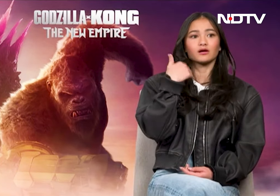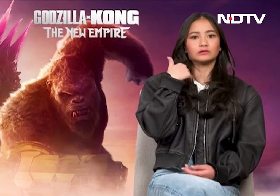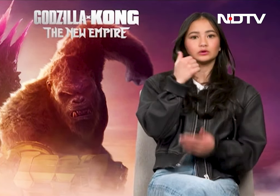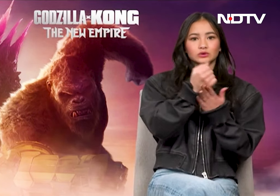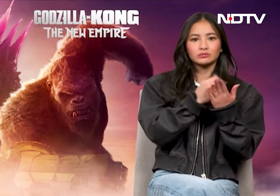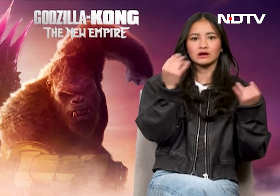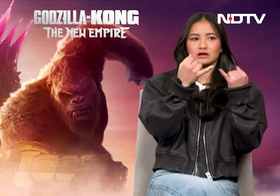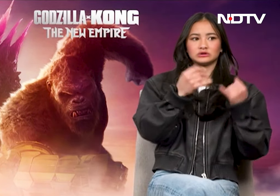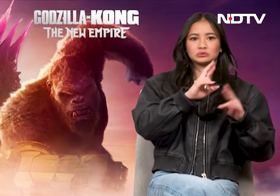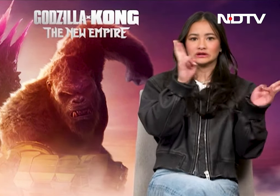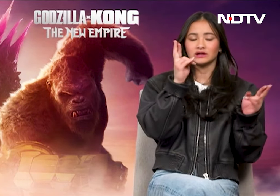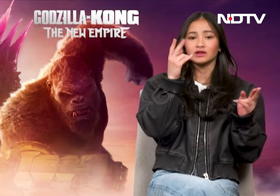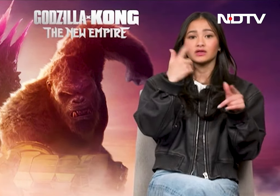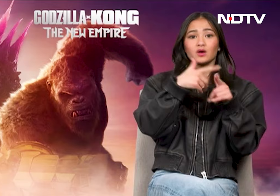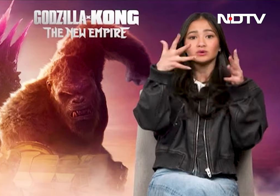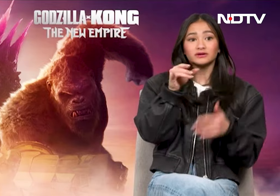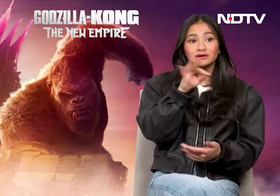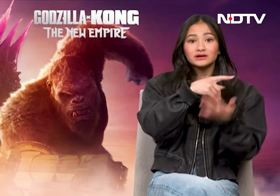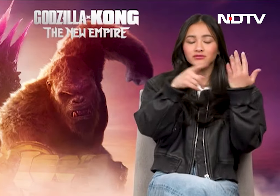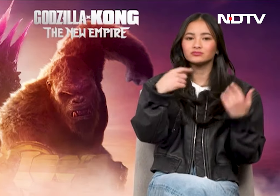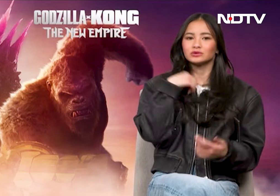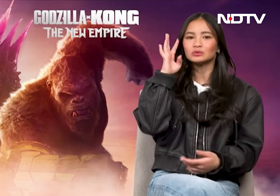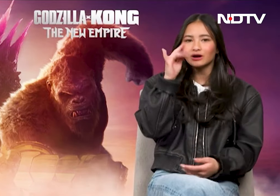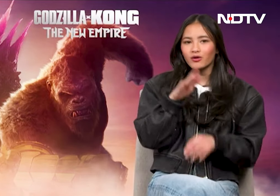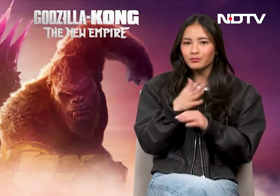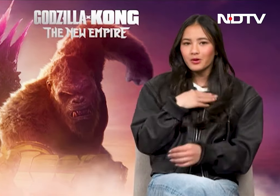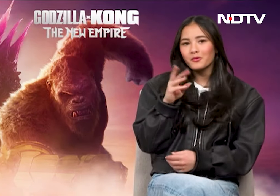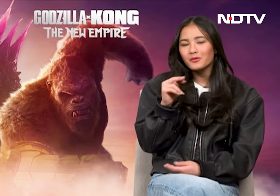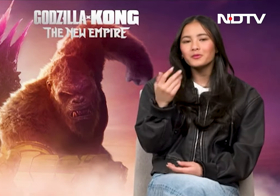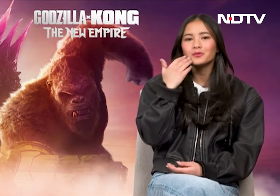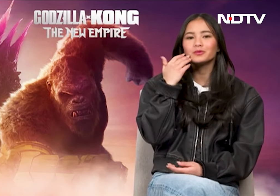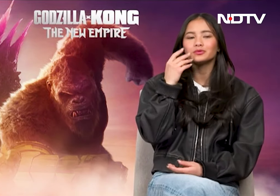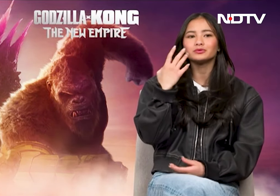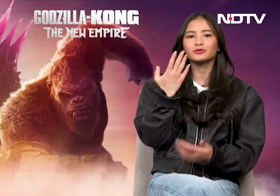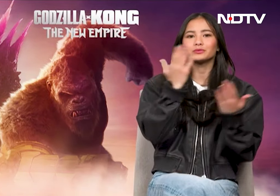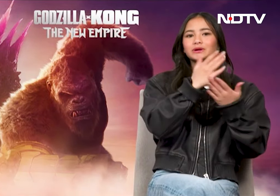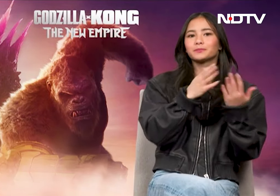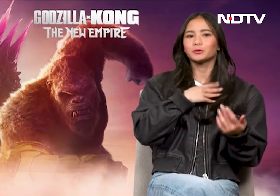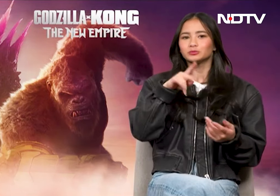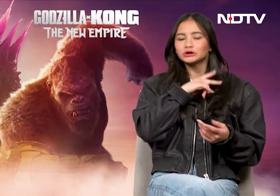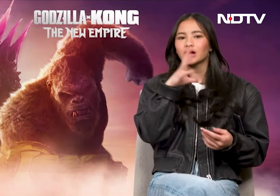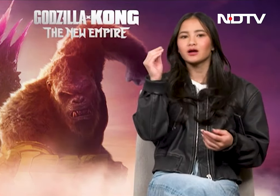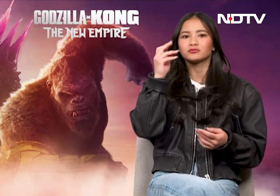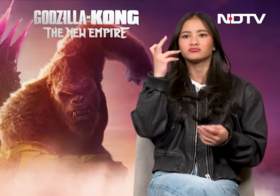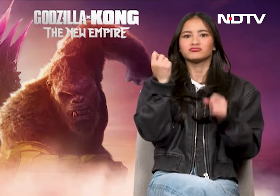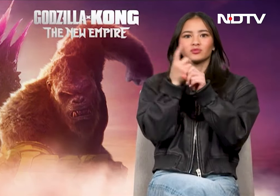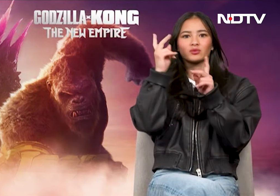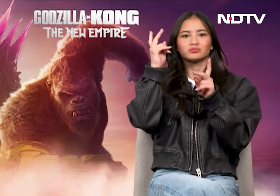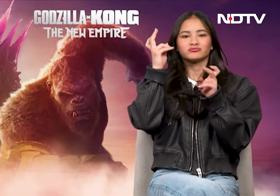I read Gia's script and her lines, of course. And so I kind of created her in my head by myself, but